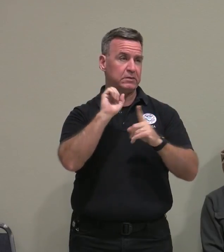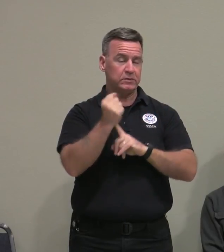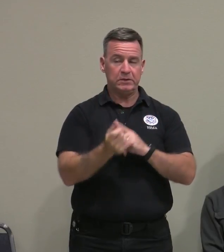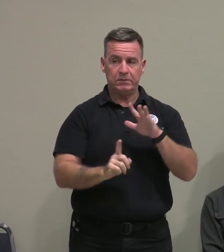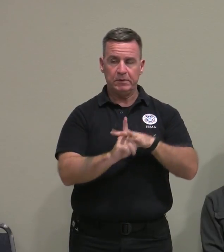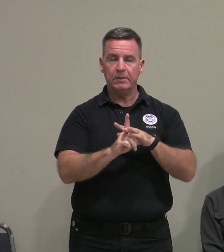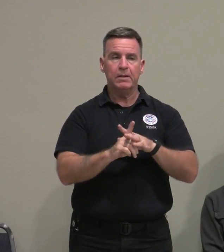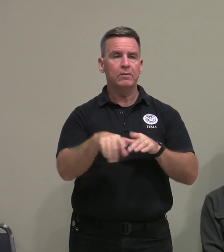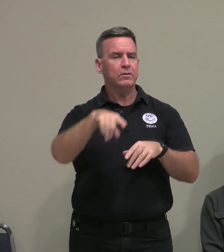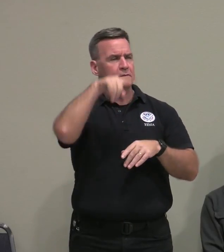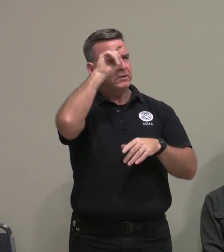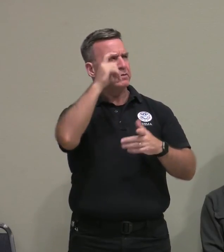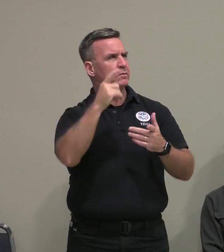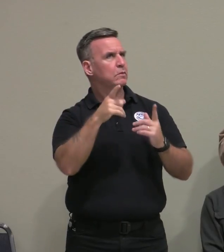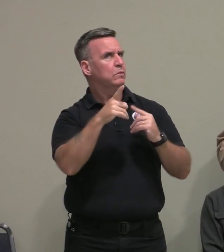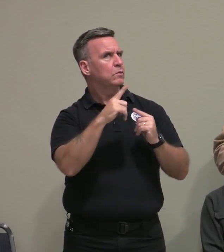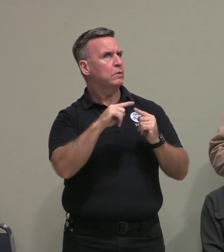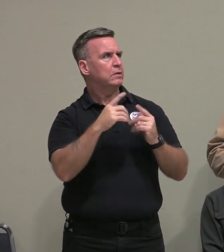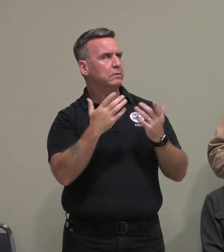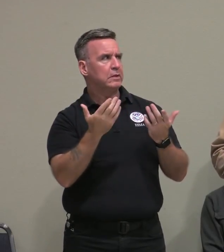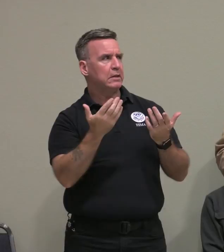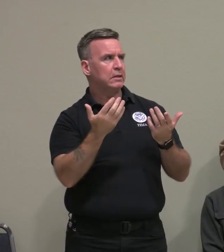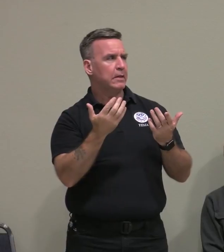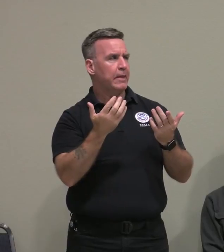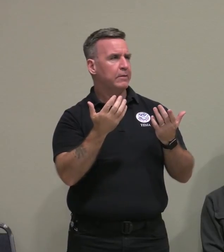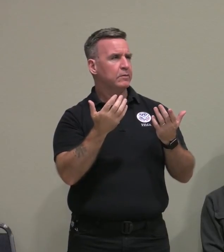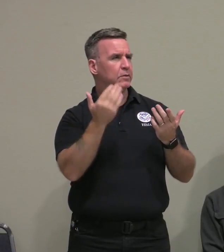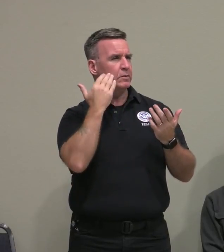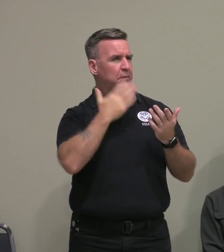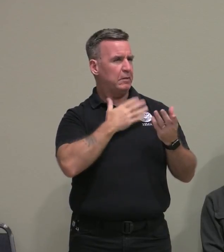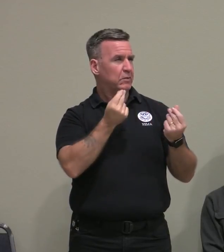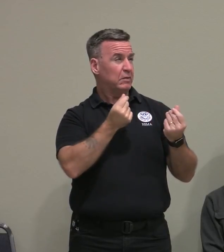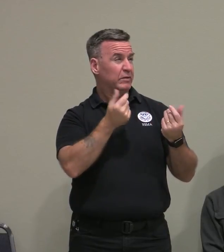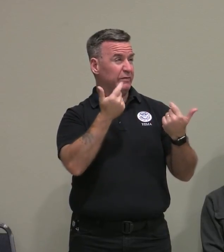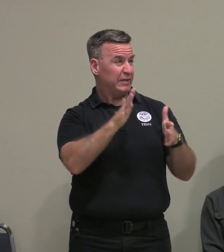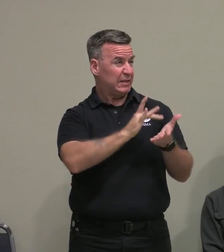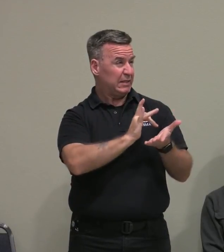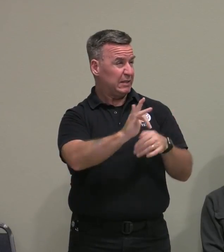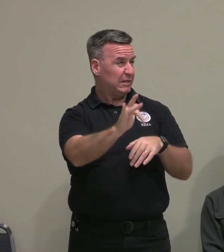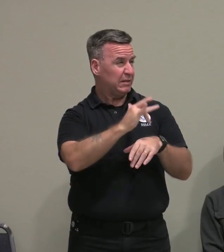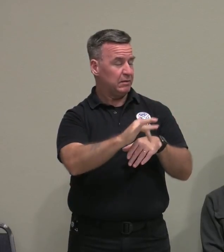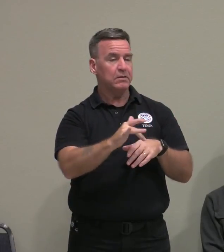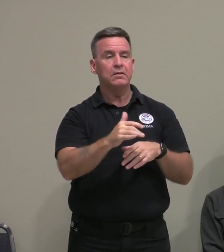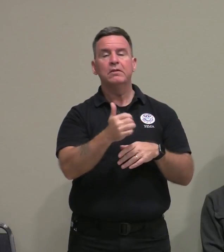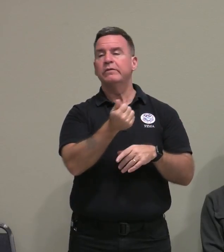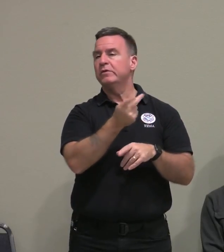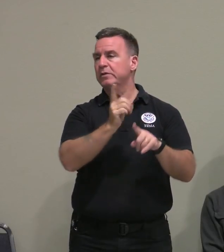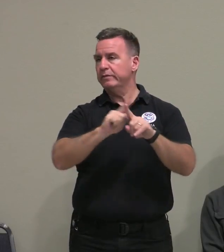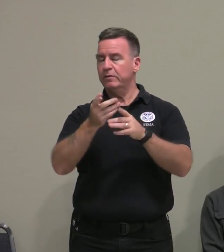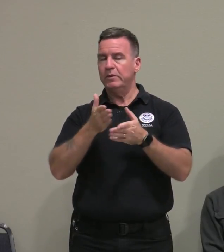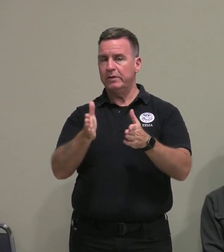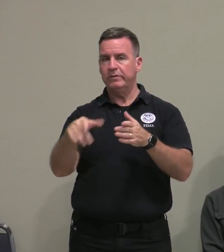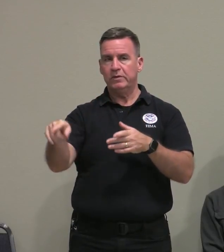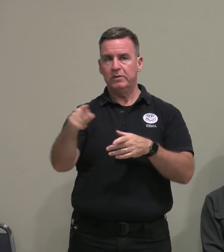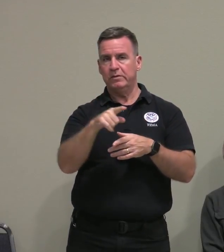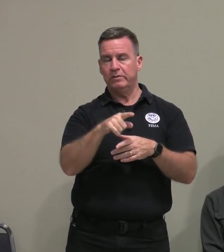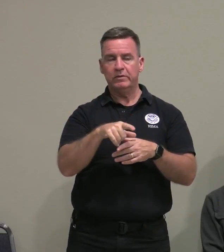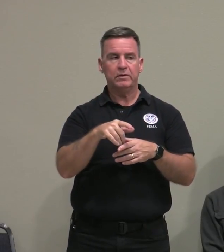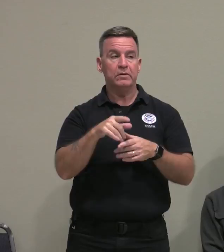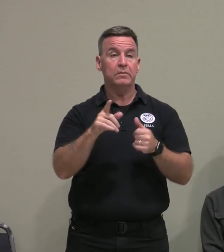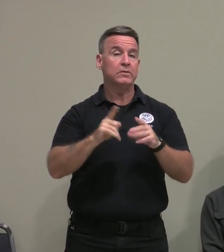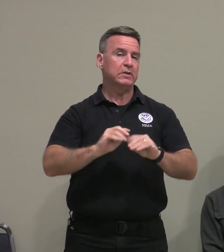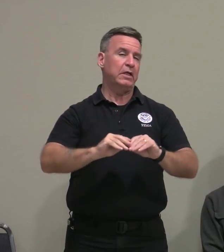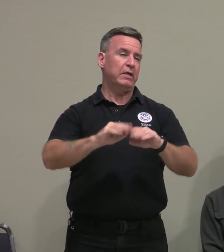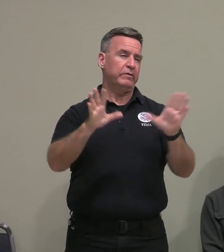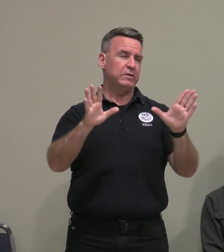question you may have is when do I know my property has been cleared? There will be several ways for you to determine that. The most